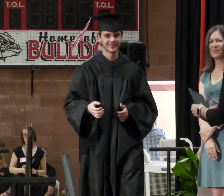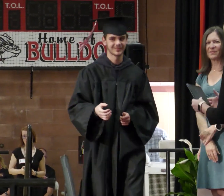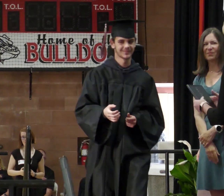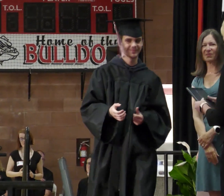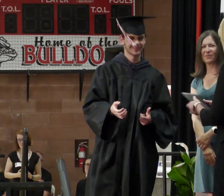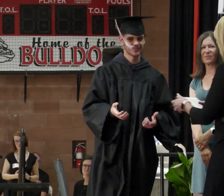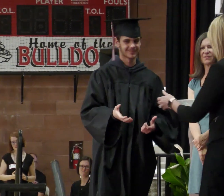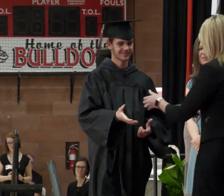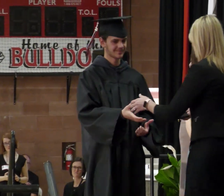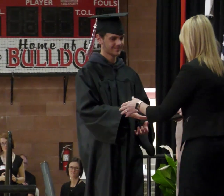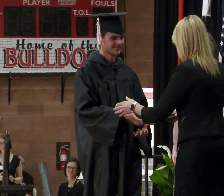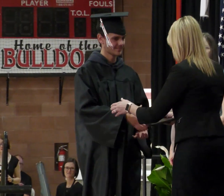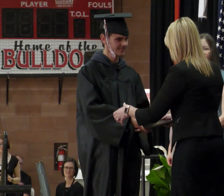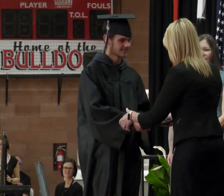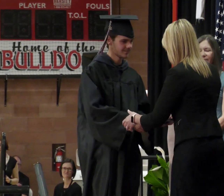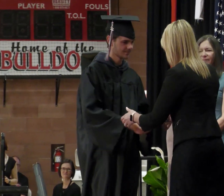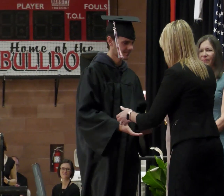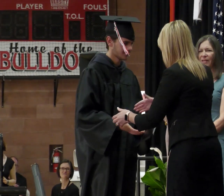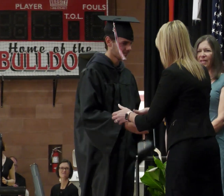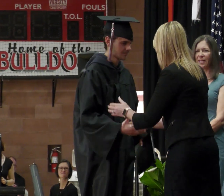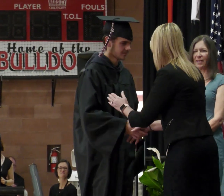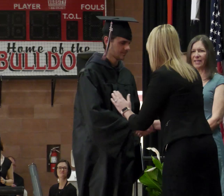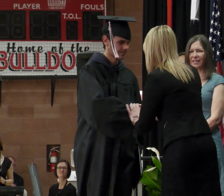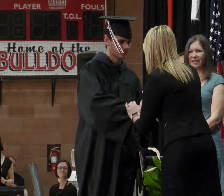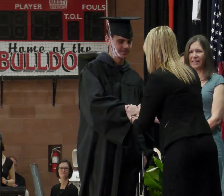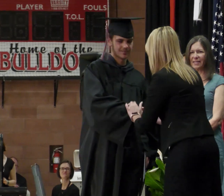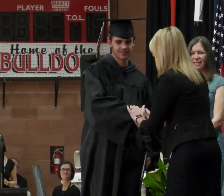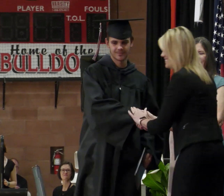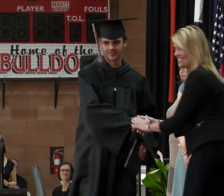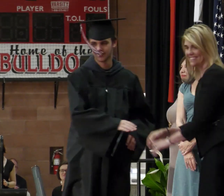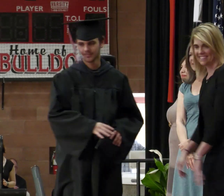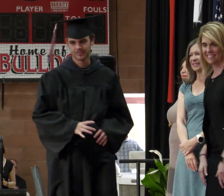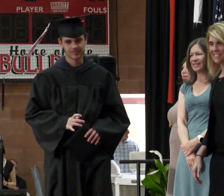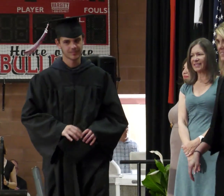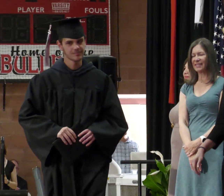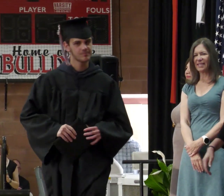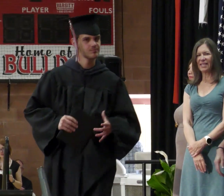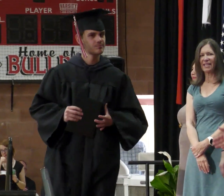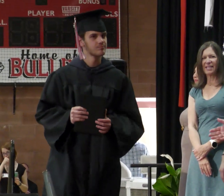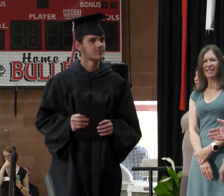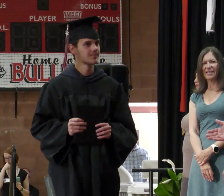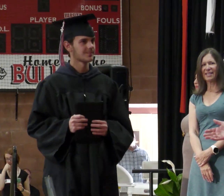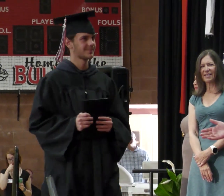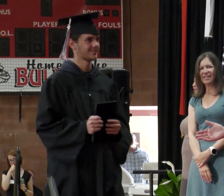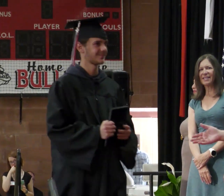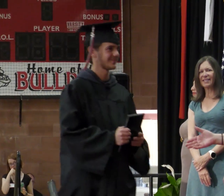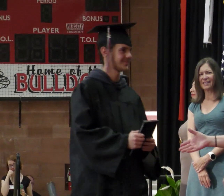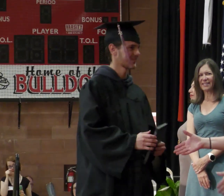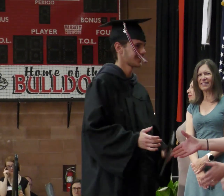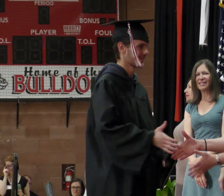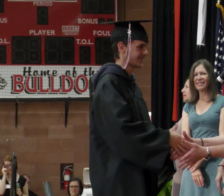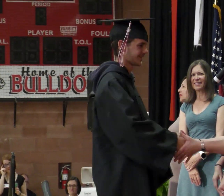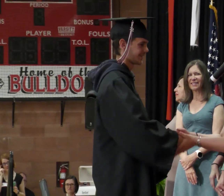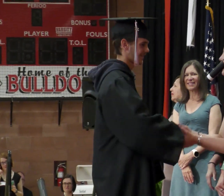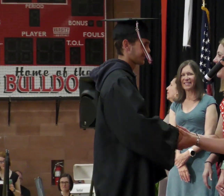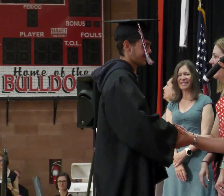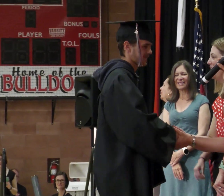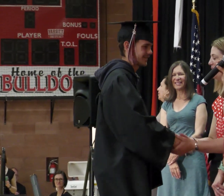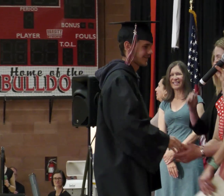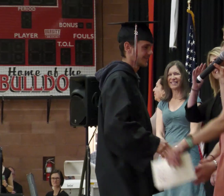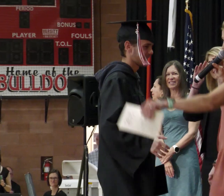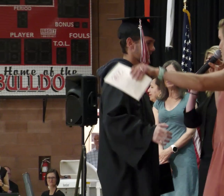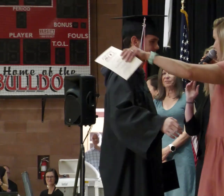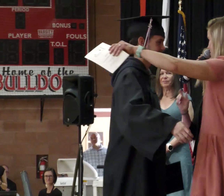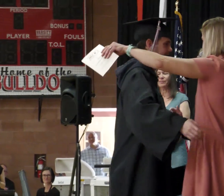Now shaking Miss Tara Wilkins' hand And accepting his diploma Here's Miss Huddleston next Shaking your hand Or giving her a